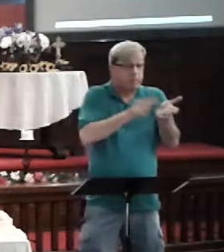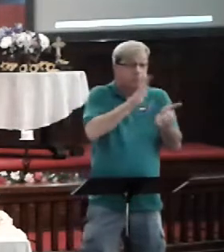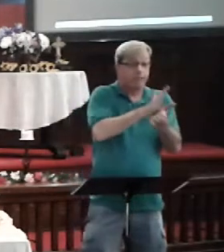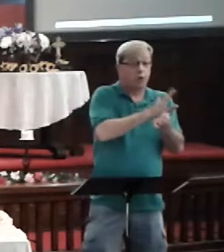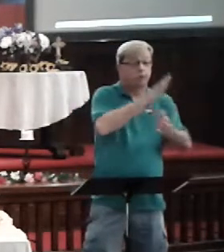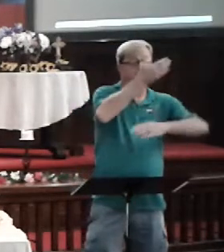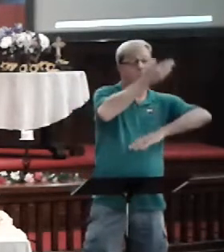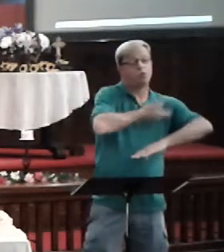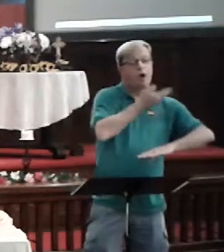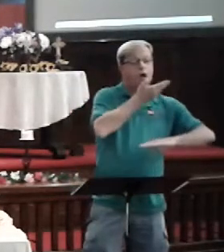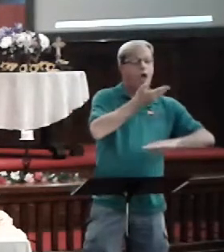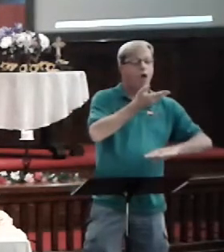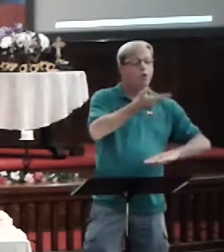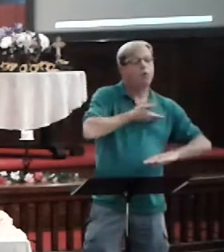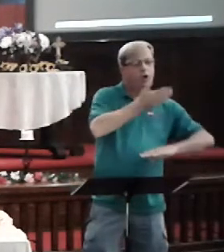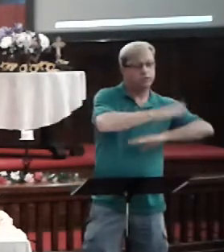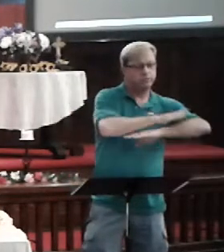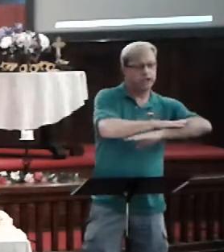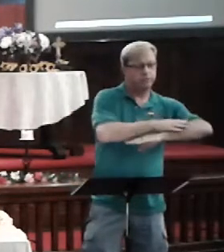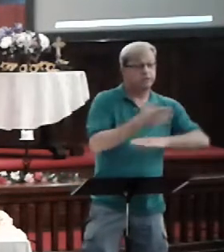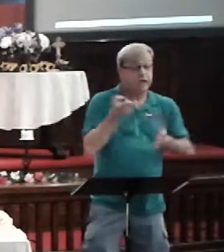table. Signing up for a dish